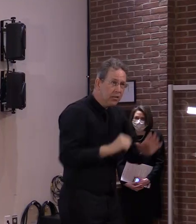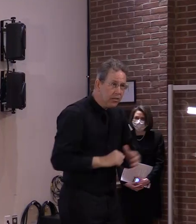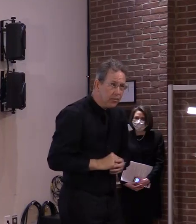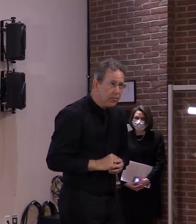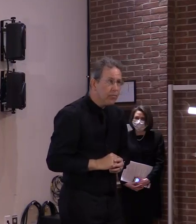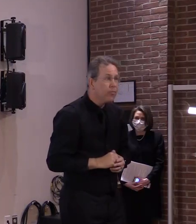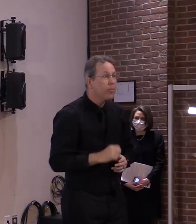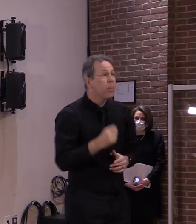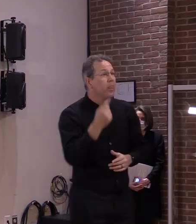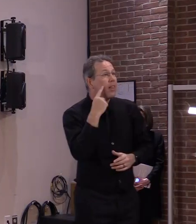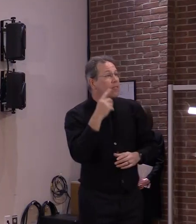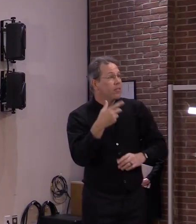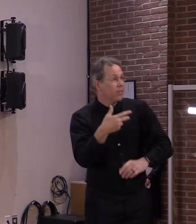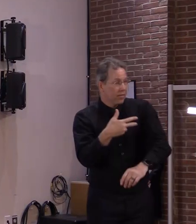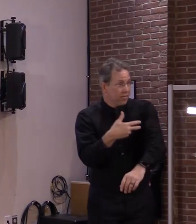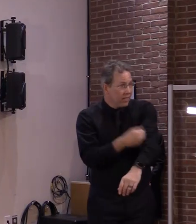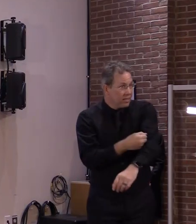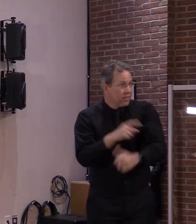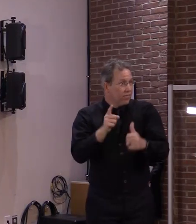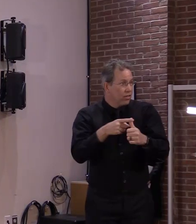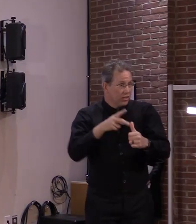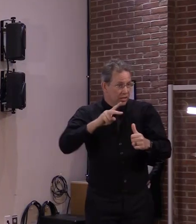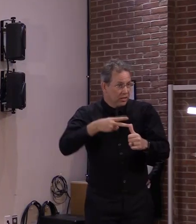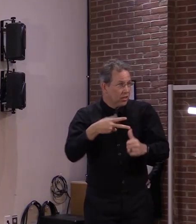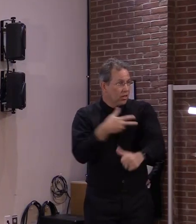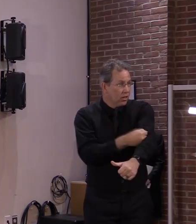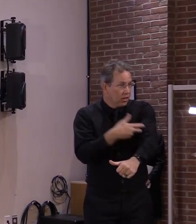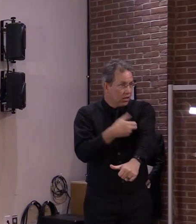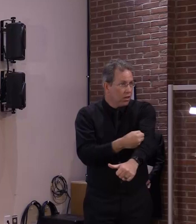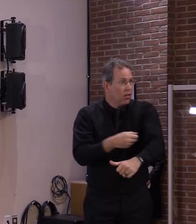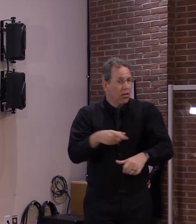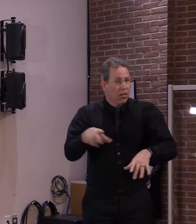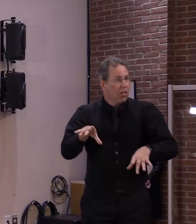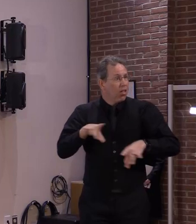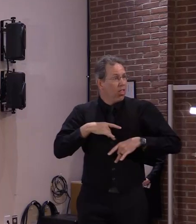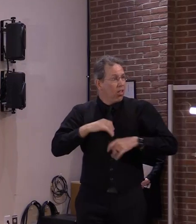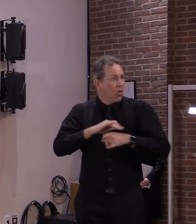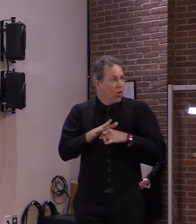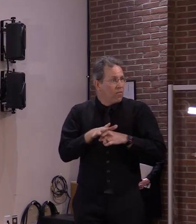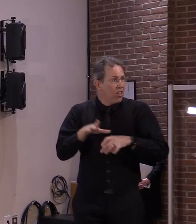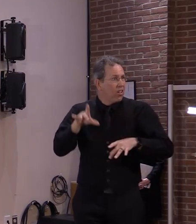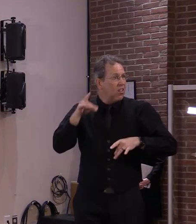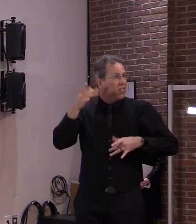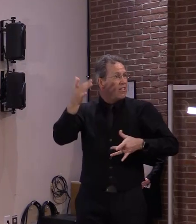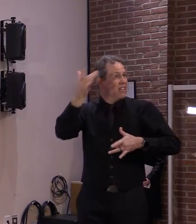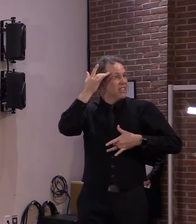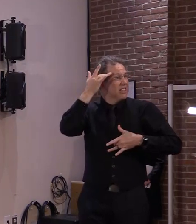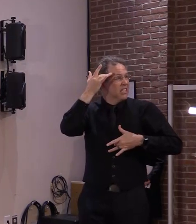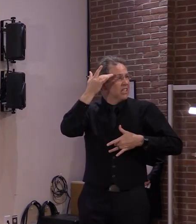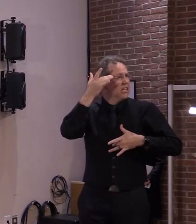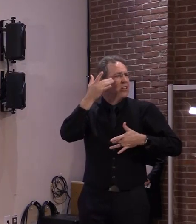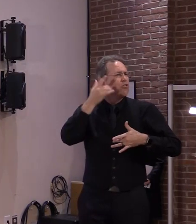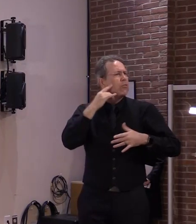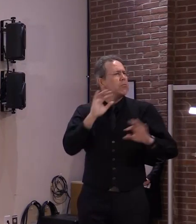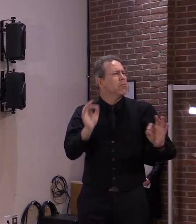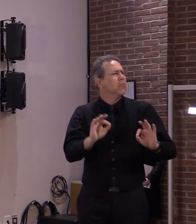breakthrough case, the evidence is quite clear. This episode will be on the mild end of the disease